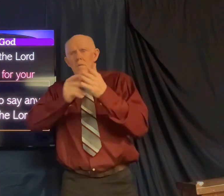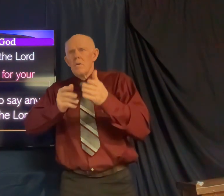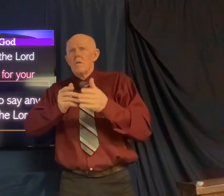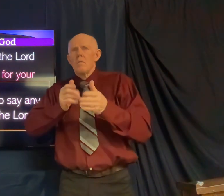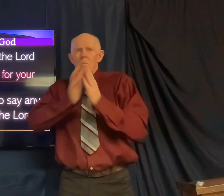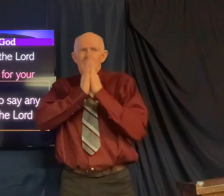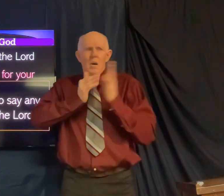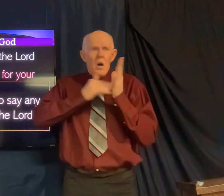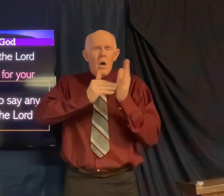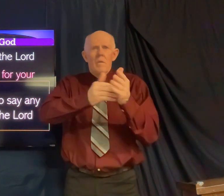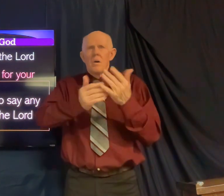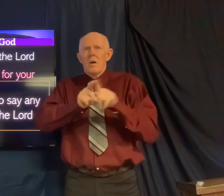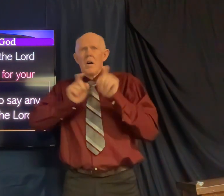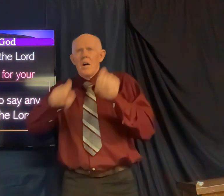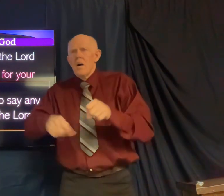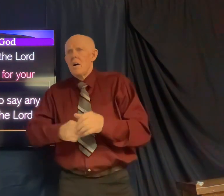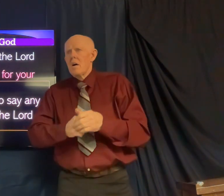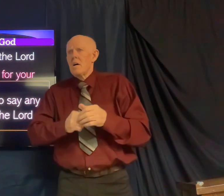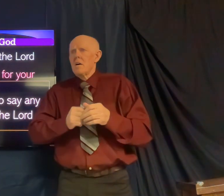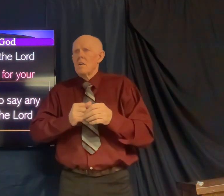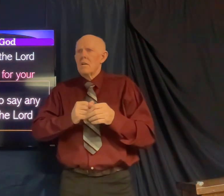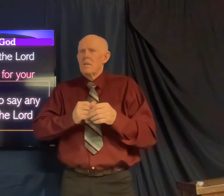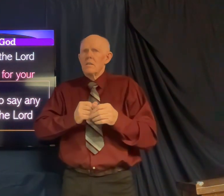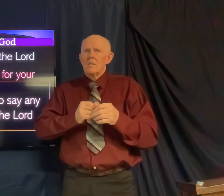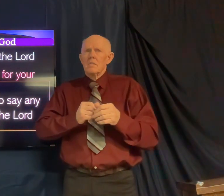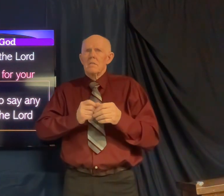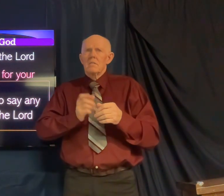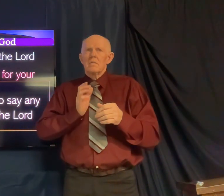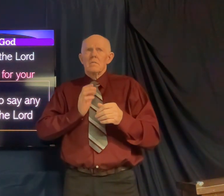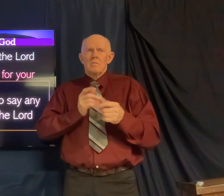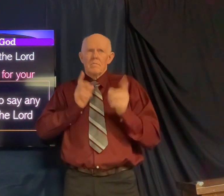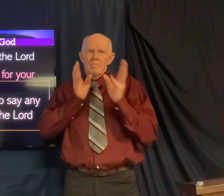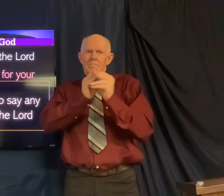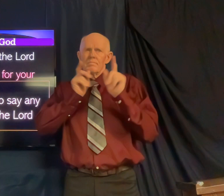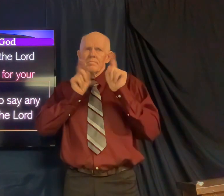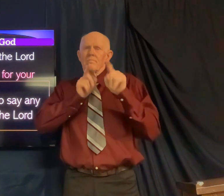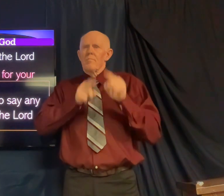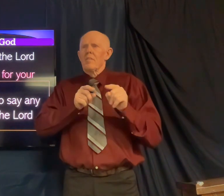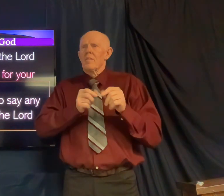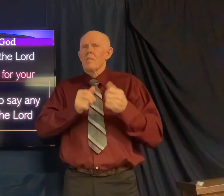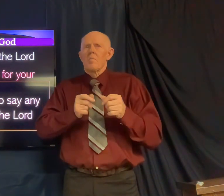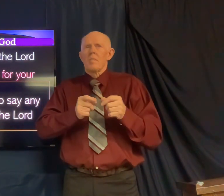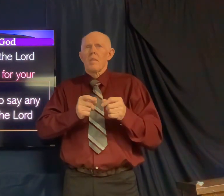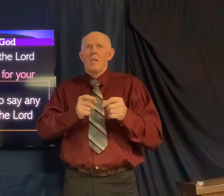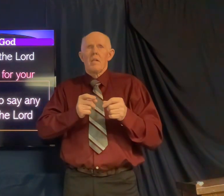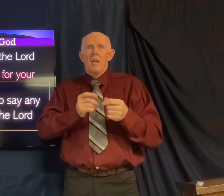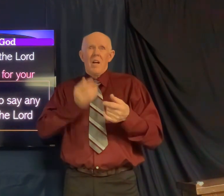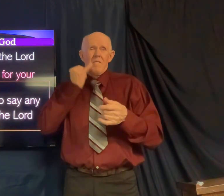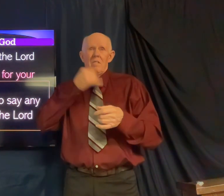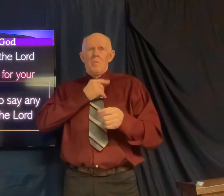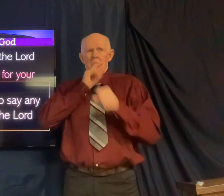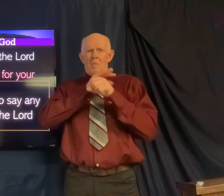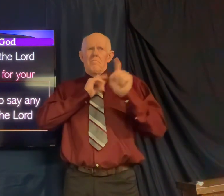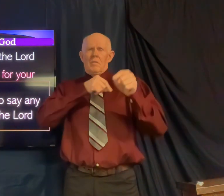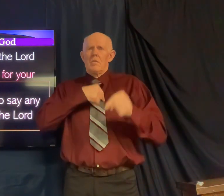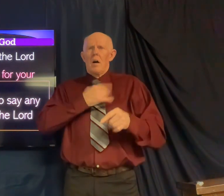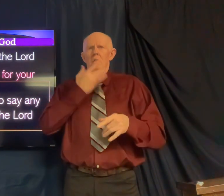We will do our best to read and pray as often as we can and go to meetings.